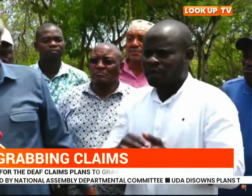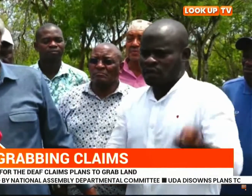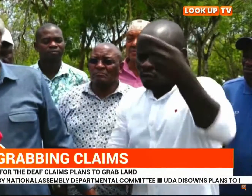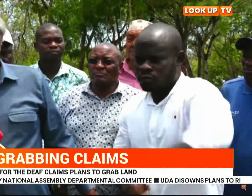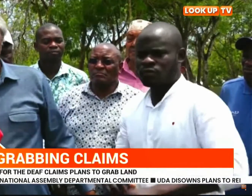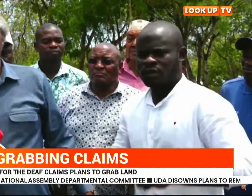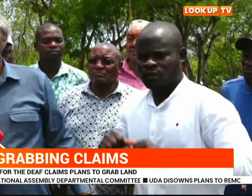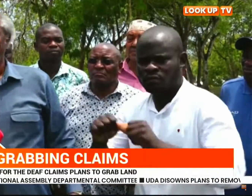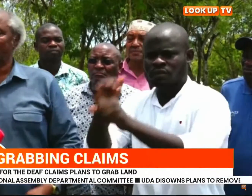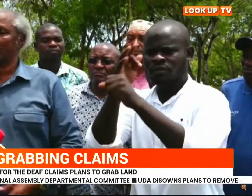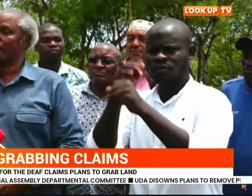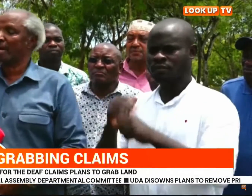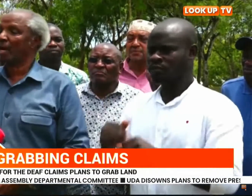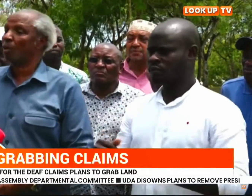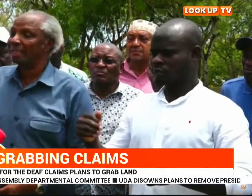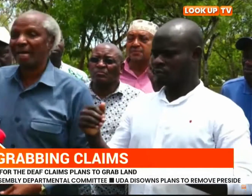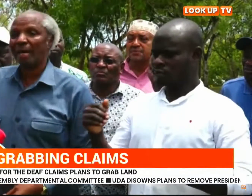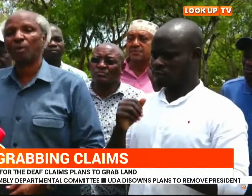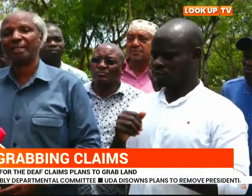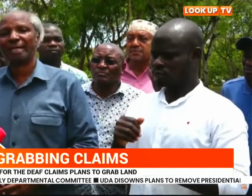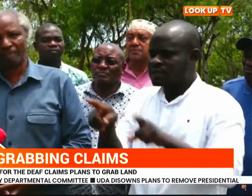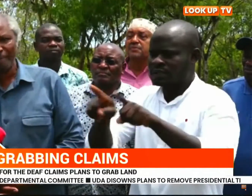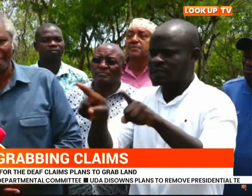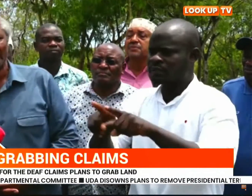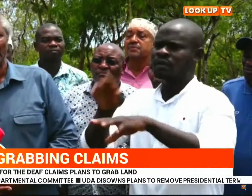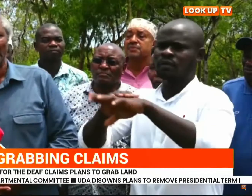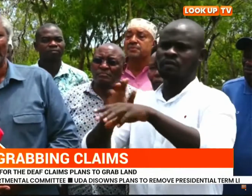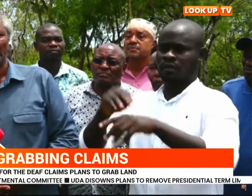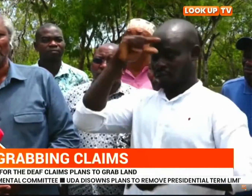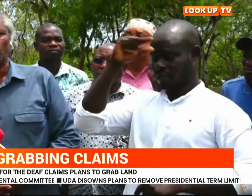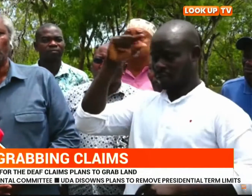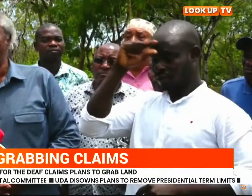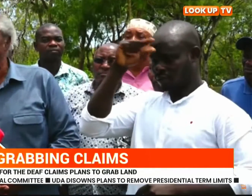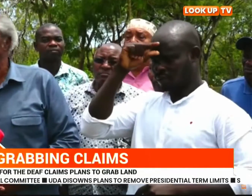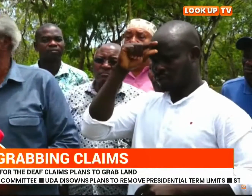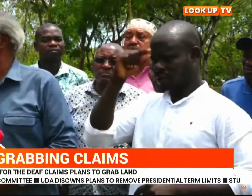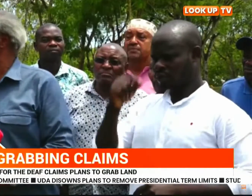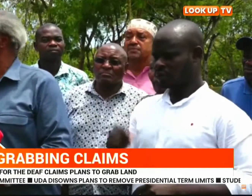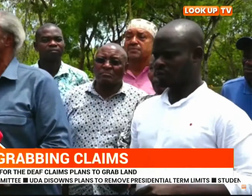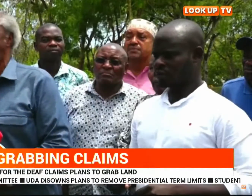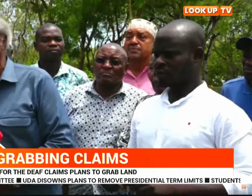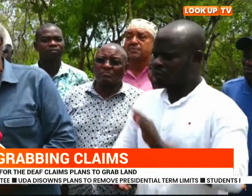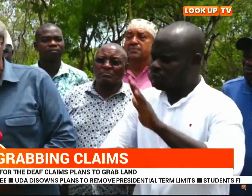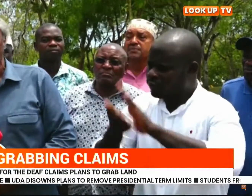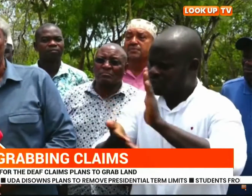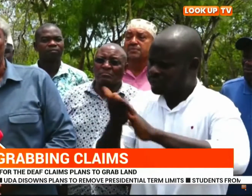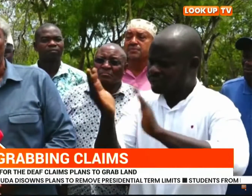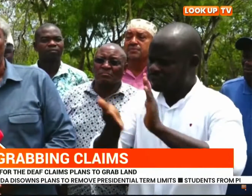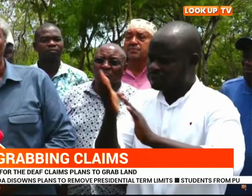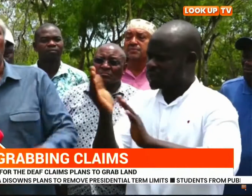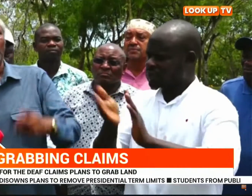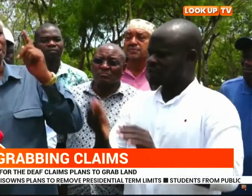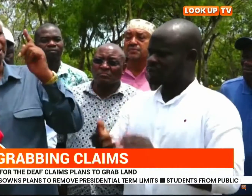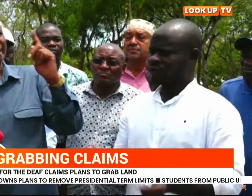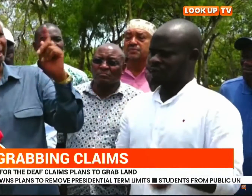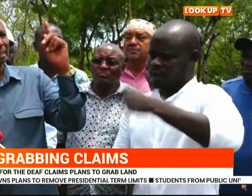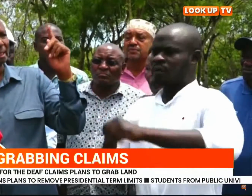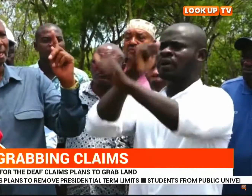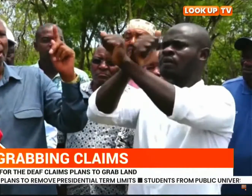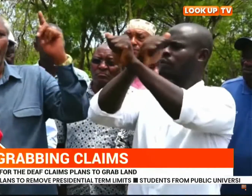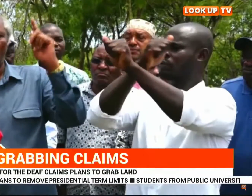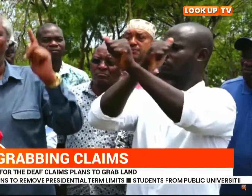this. And we are calling upon the government to immediately take action to